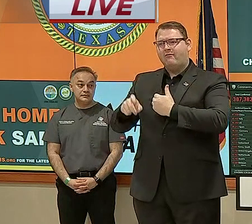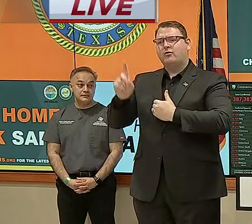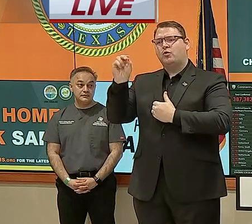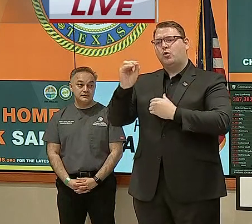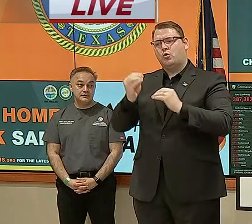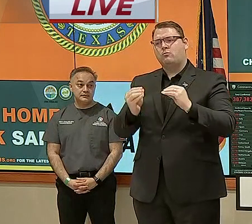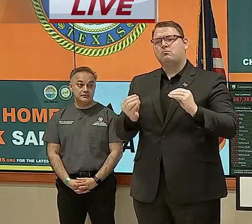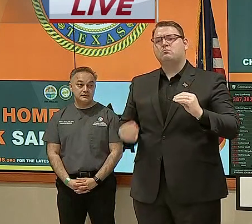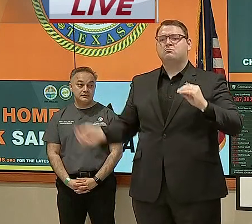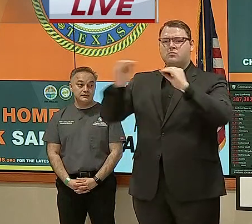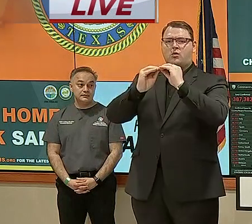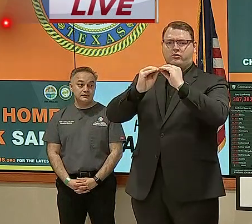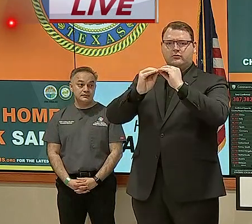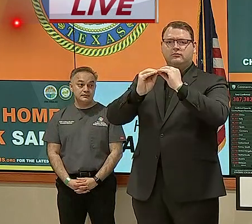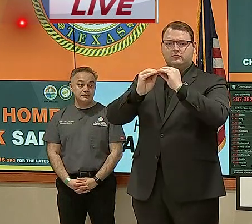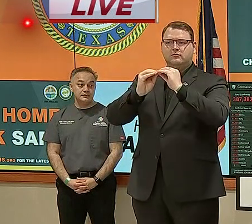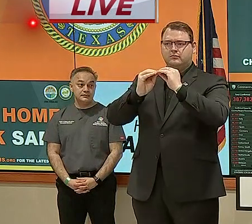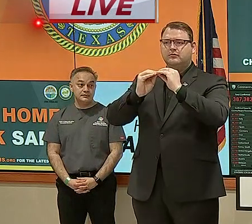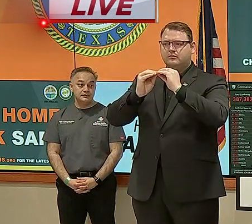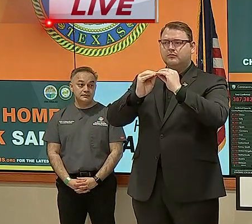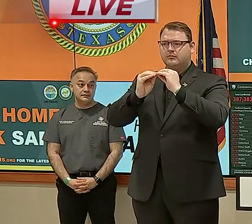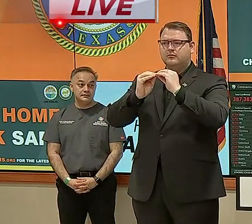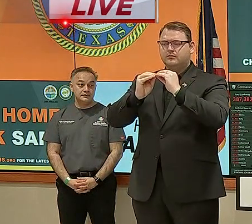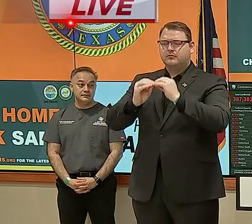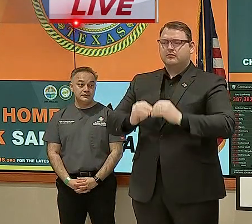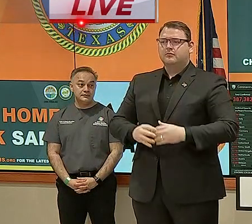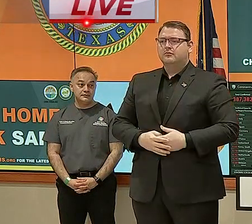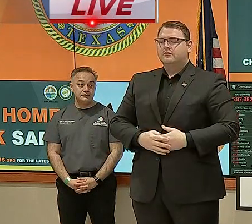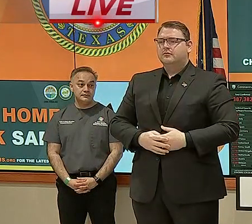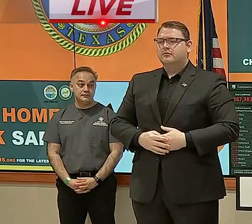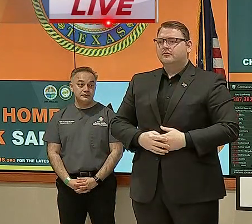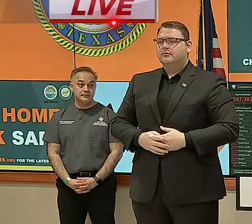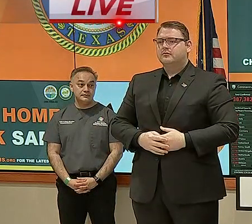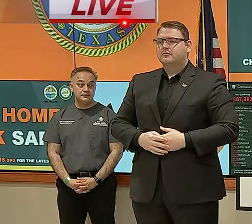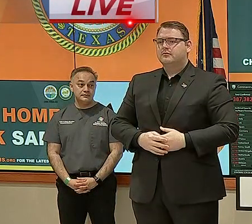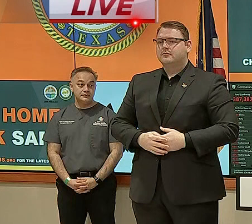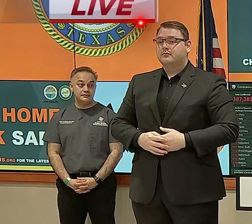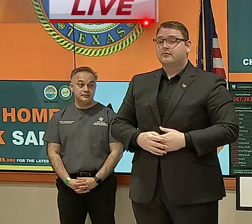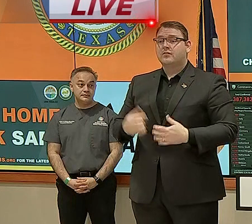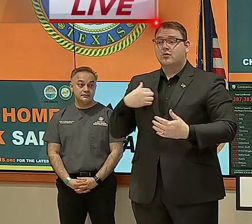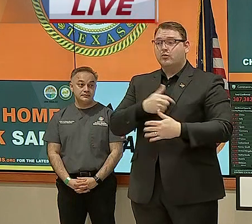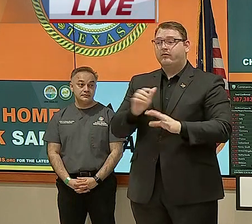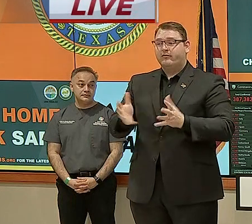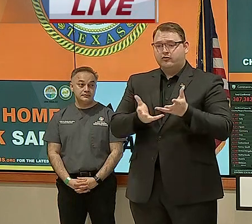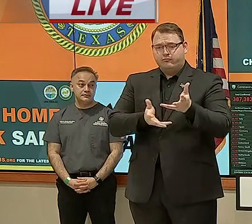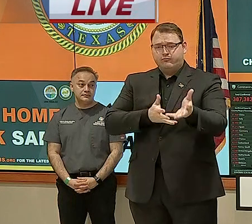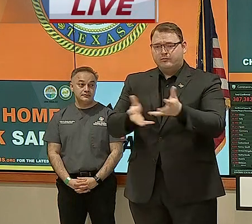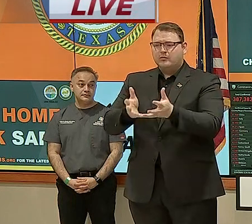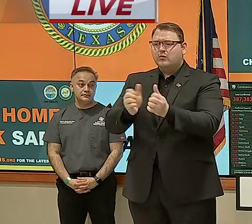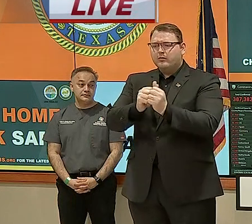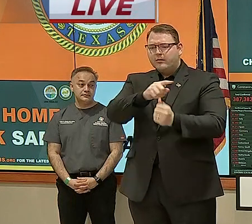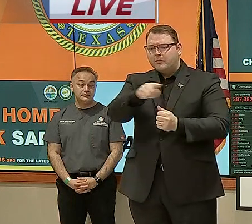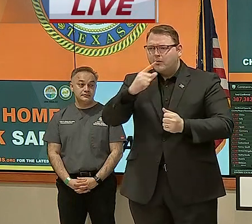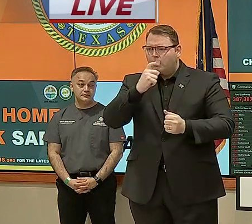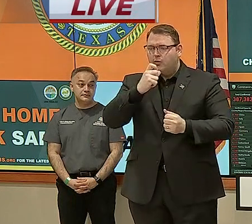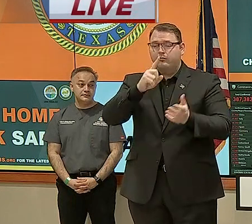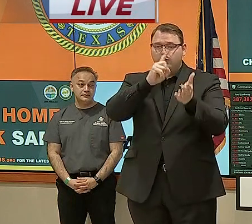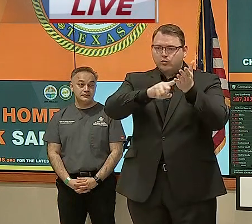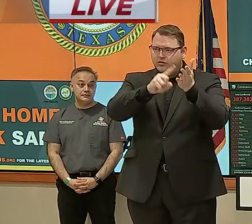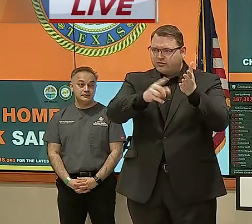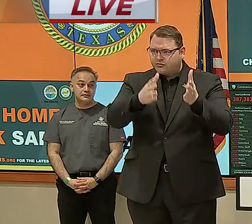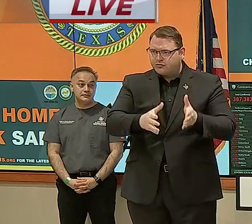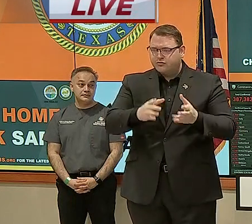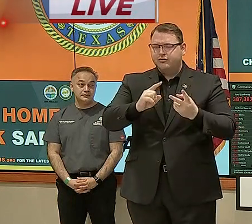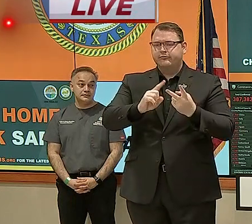beyond those we've already taken. We've been working very, very closely with researchers, with businesses, with